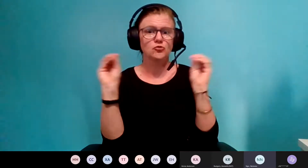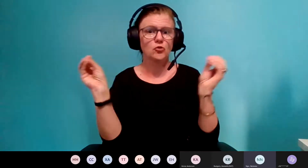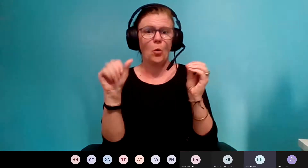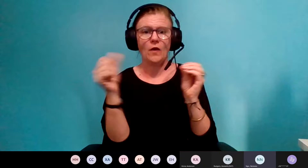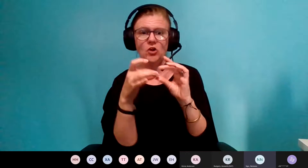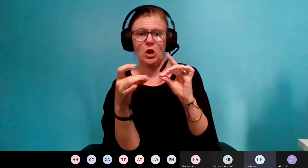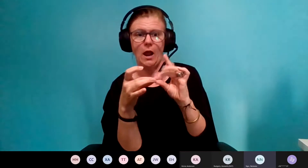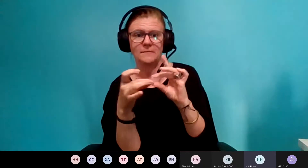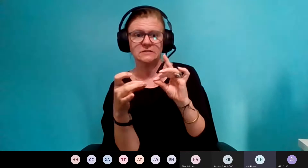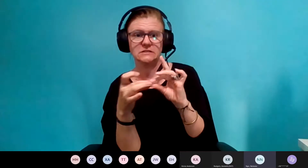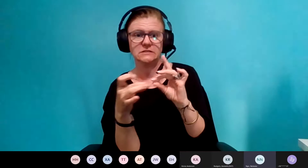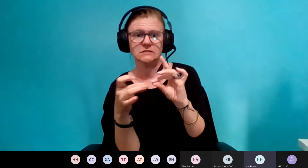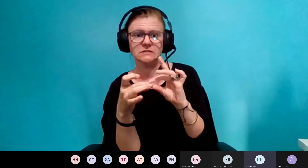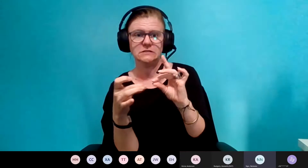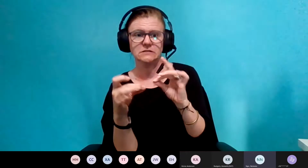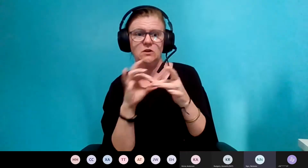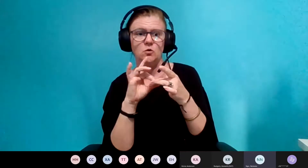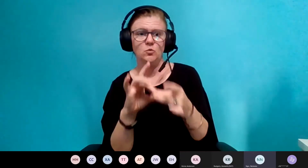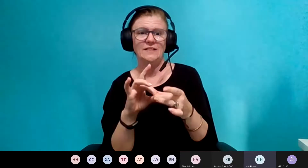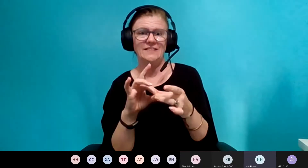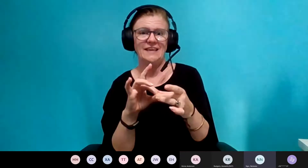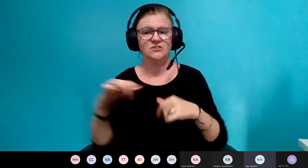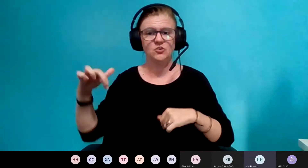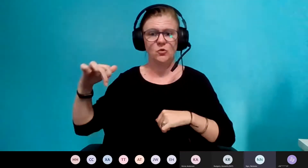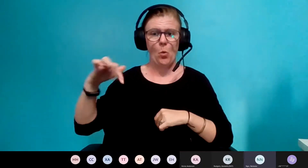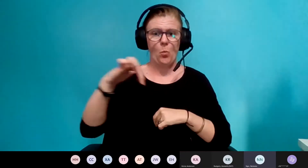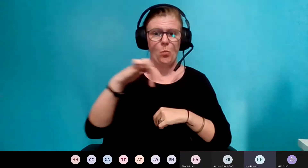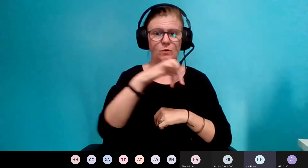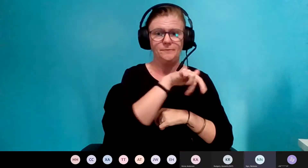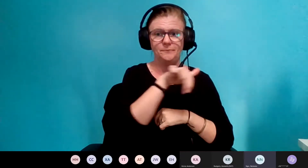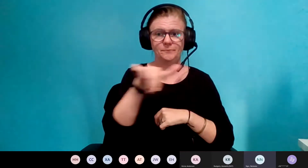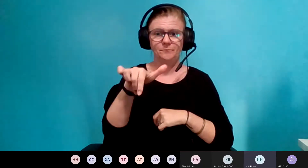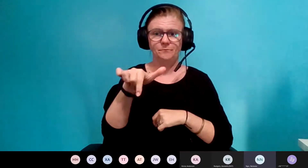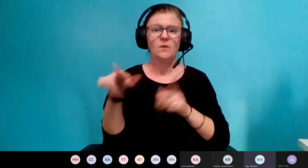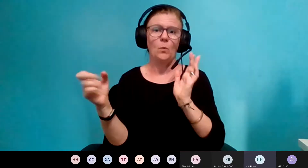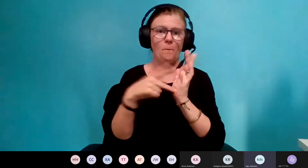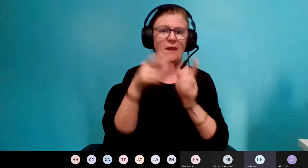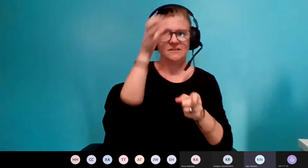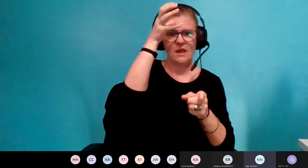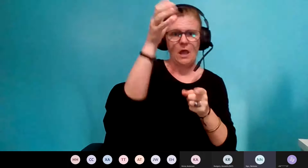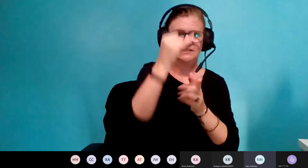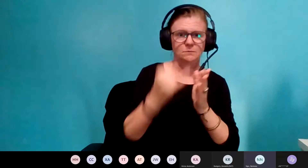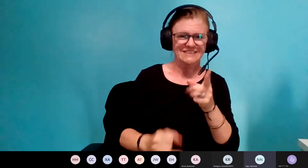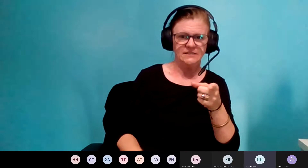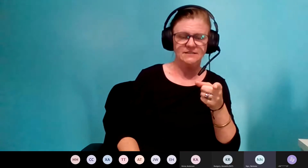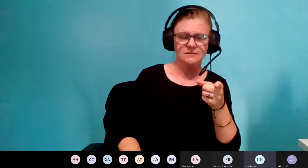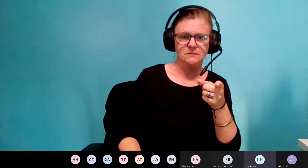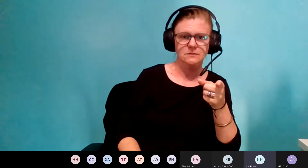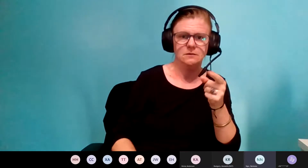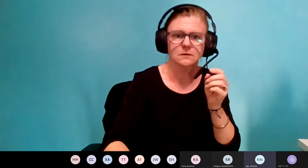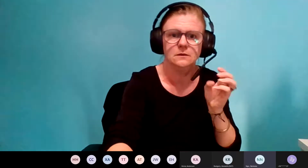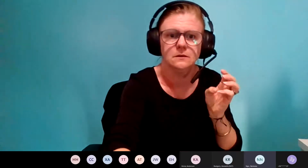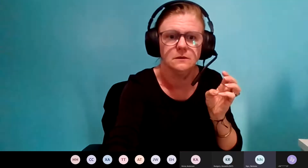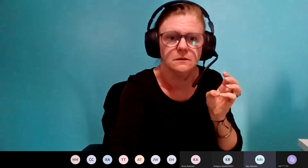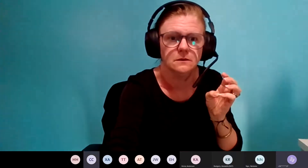comments on the pedestrian crossing, we could go back to the concept designs.